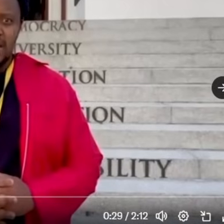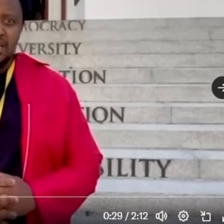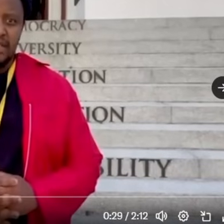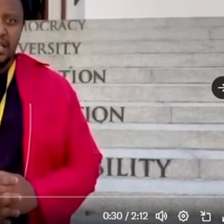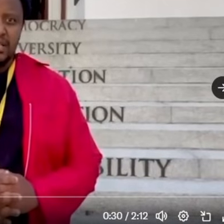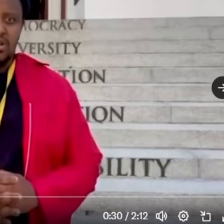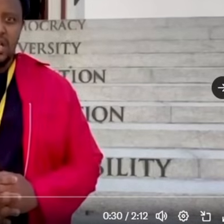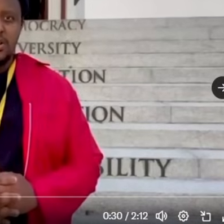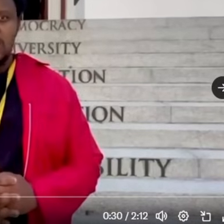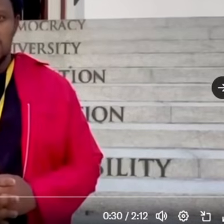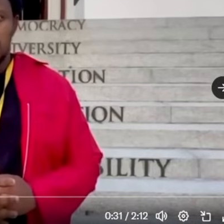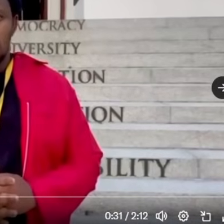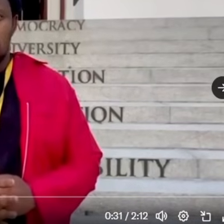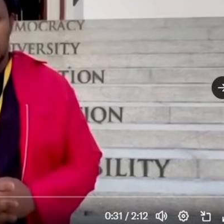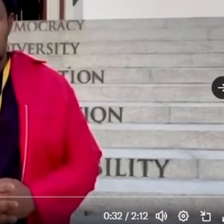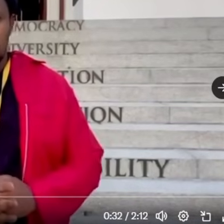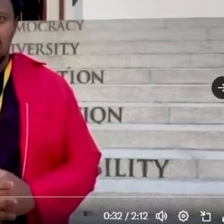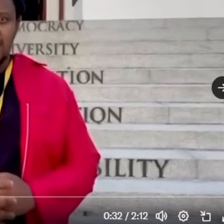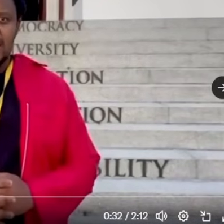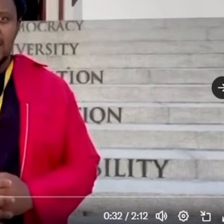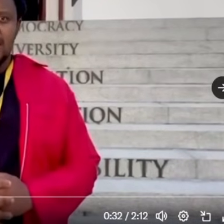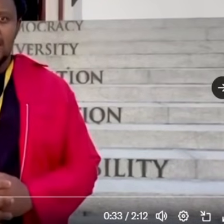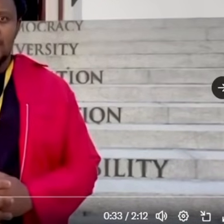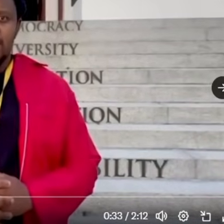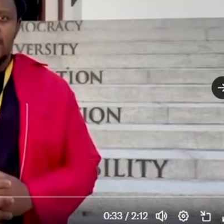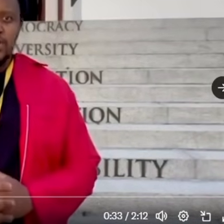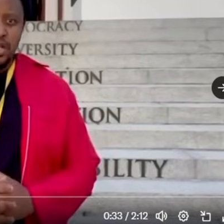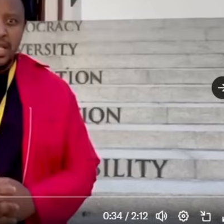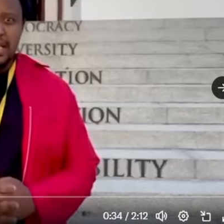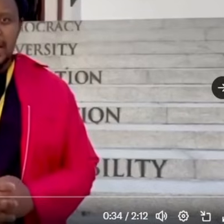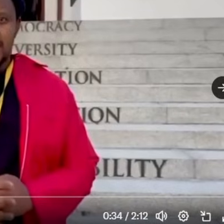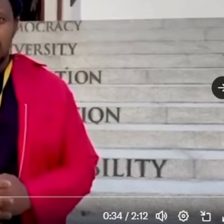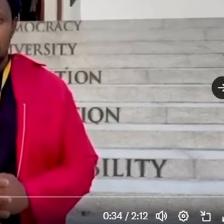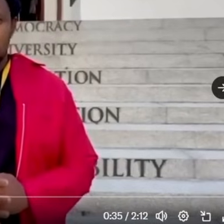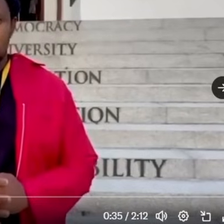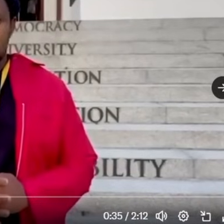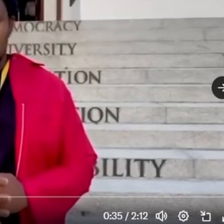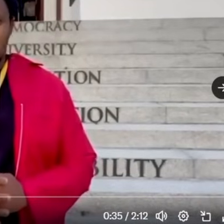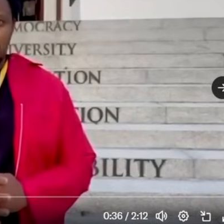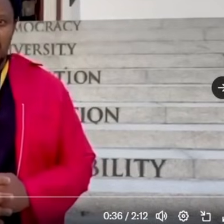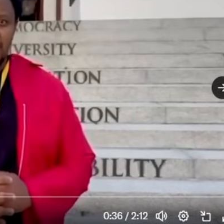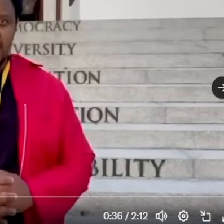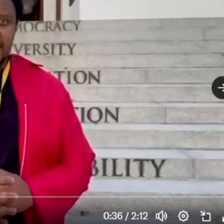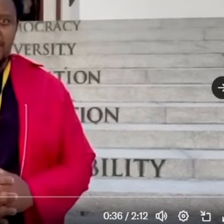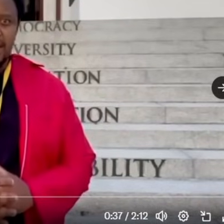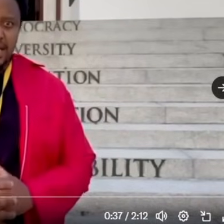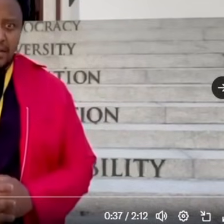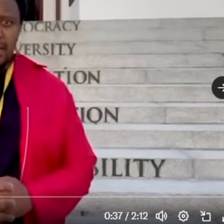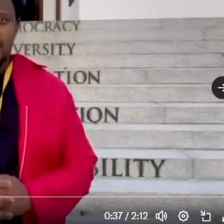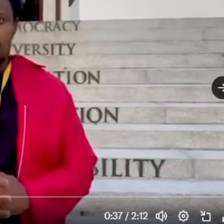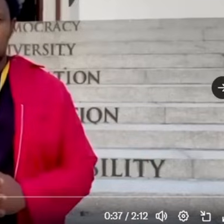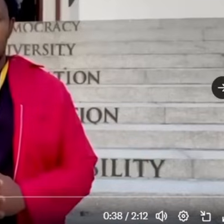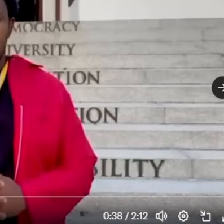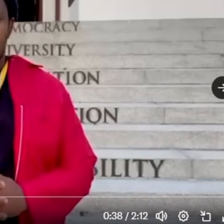of ethics. And this includes conducting himself with integrity, ensuring that he maintains public trust in the Parliament of South Africa as a